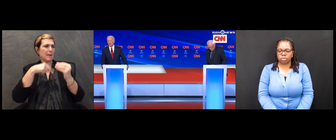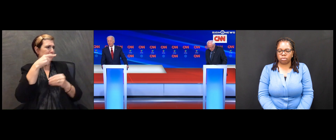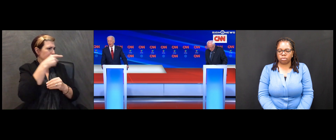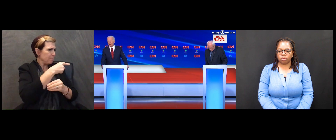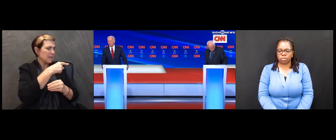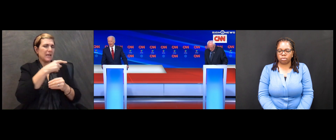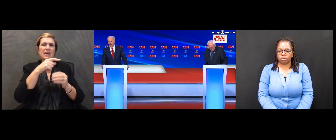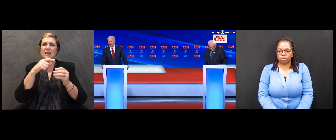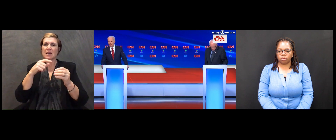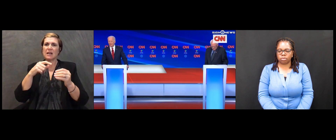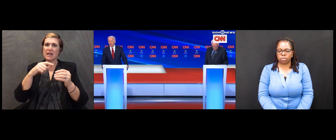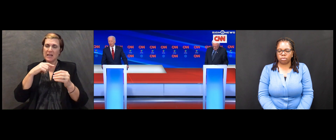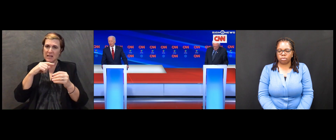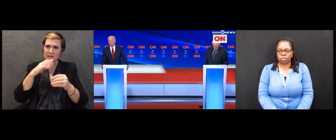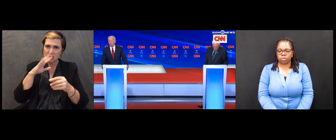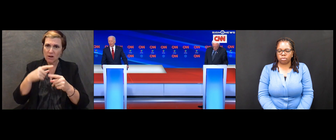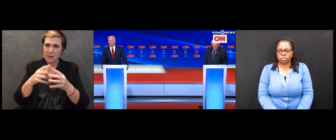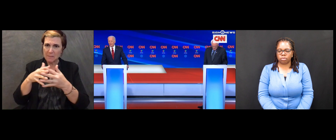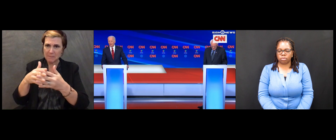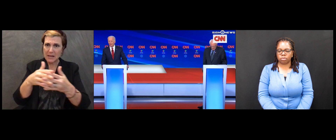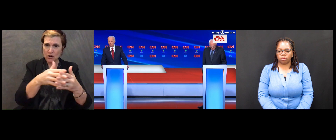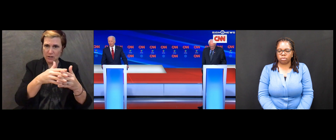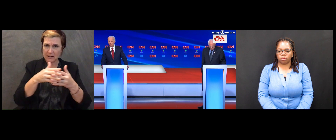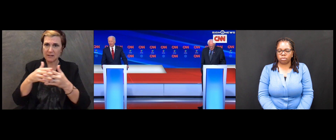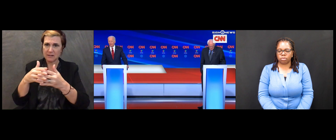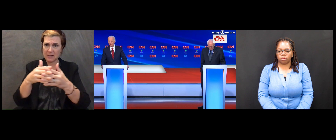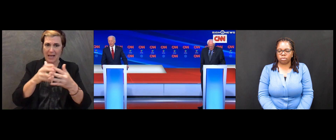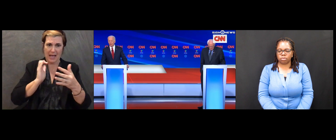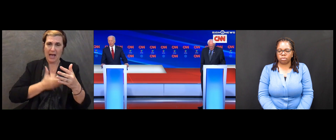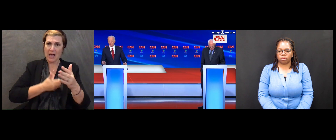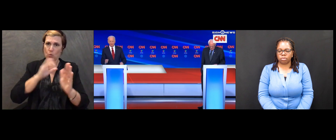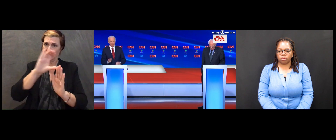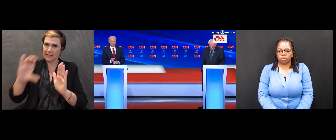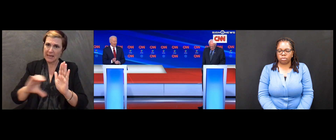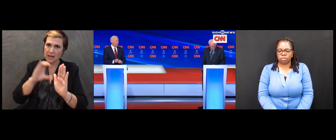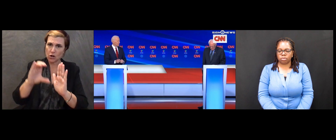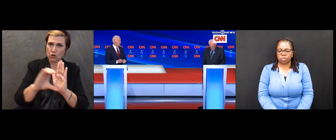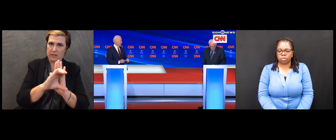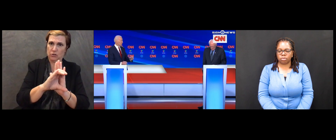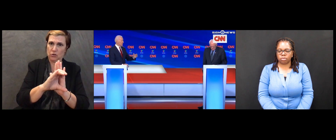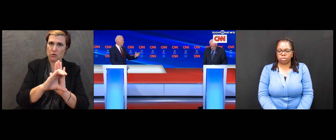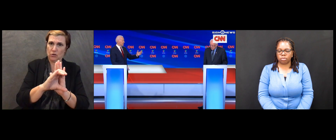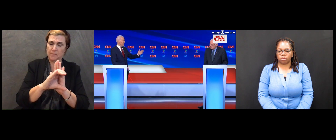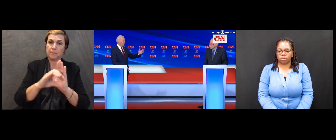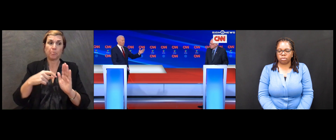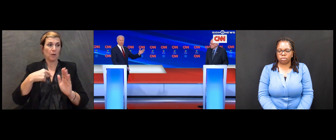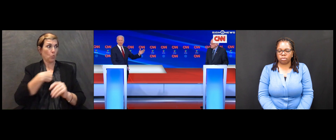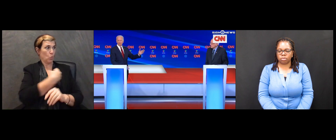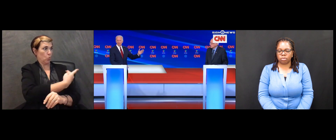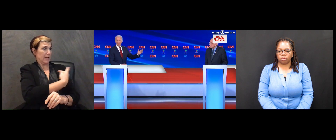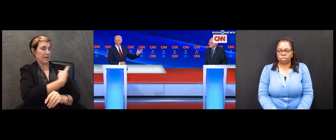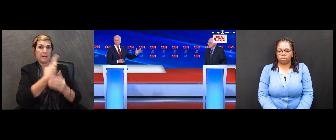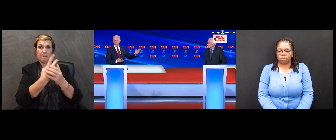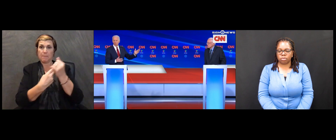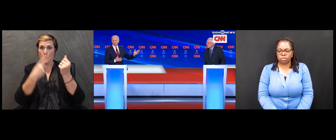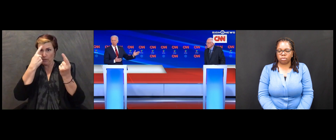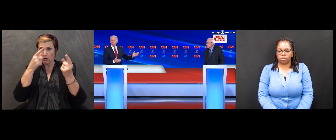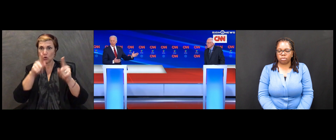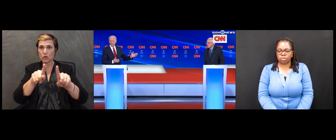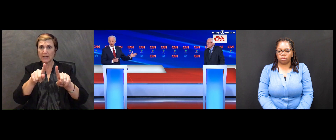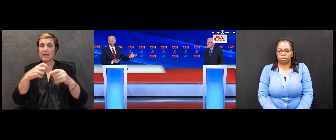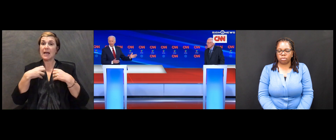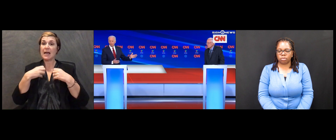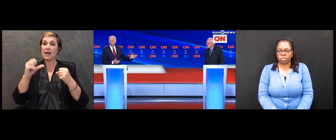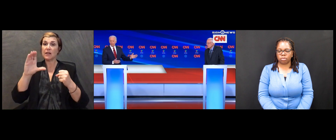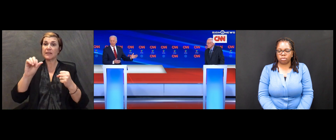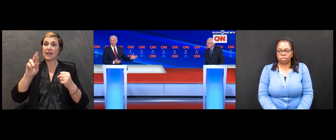the nation is on the ballot. It goes well beyond whether or not Senator Sanders and I both agree we need health care should be a